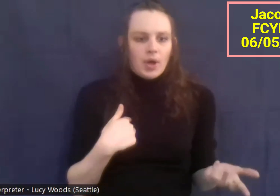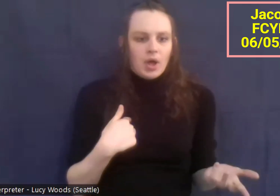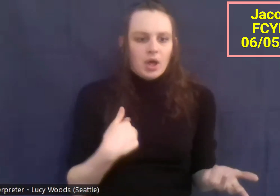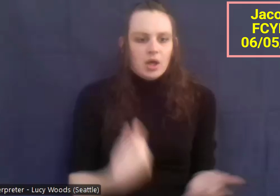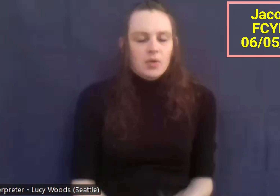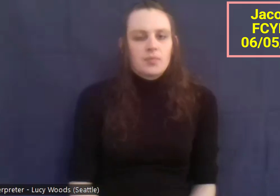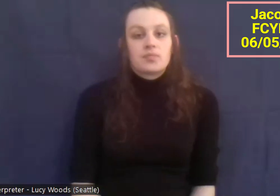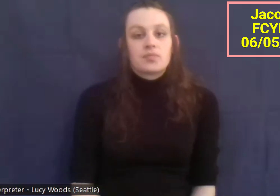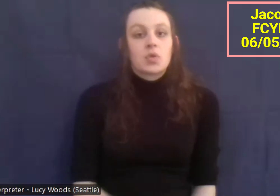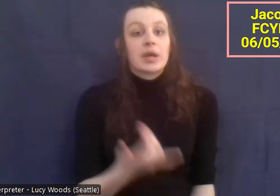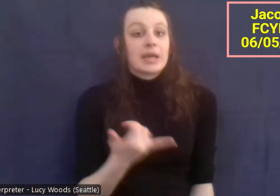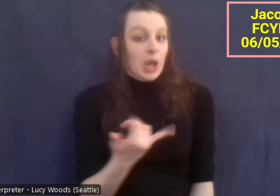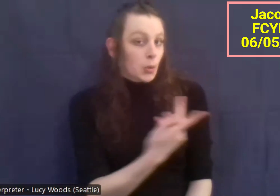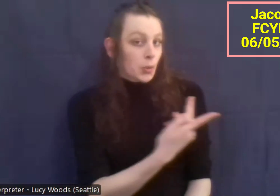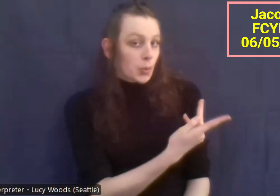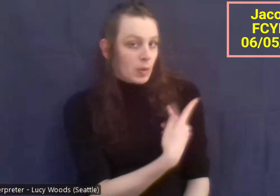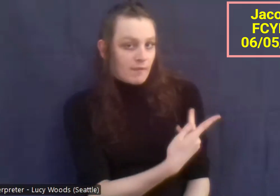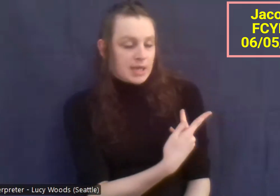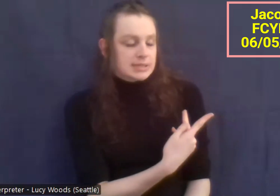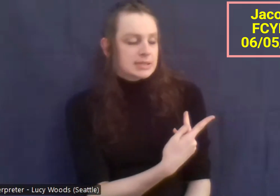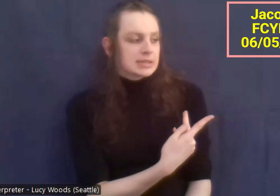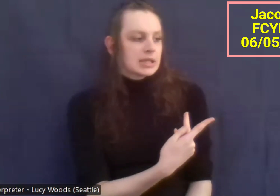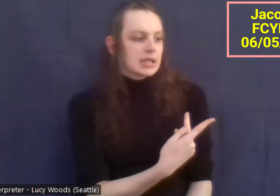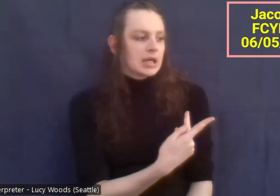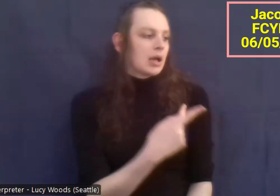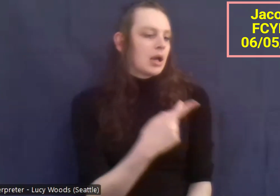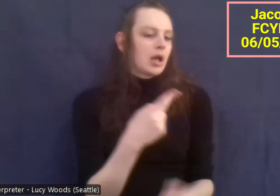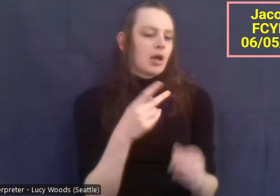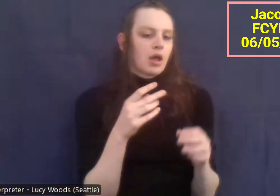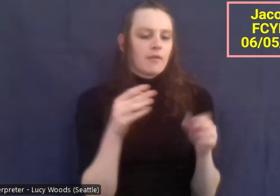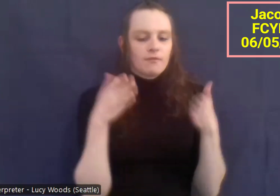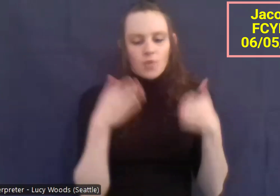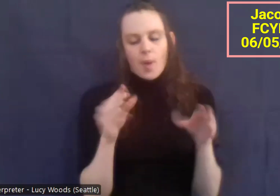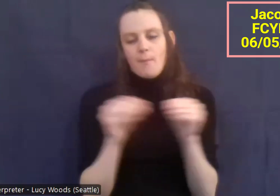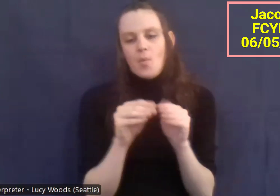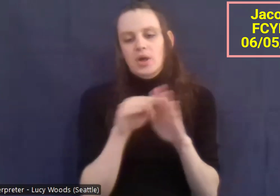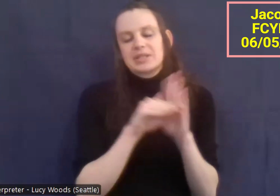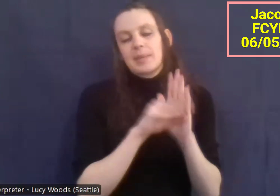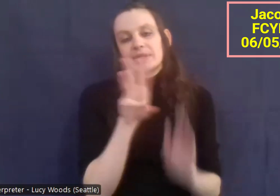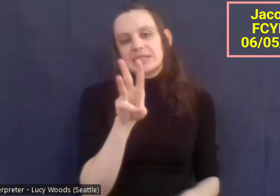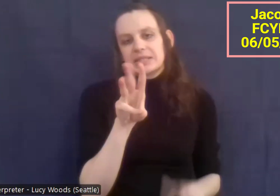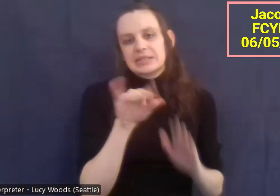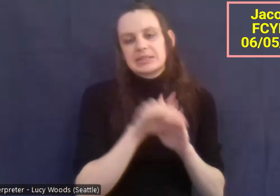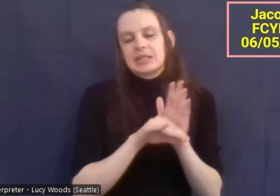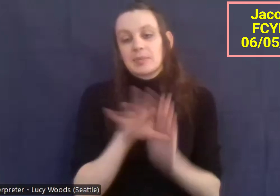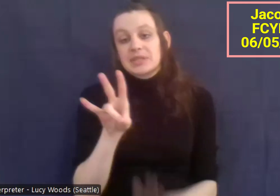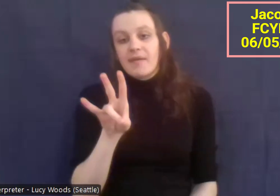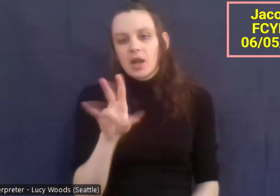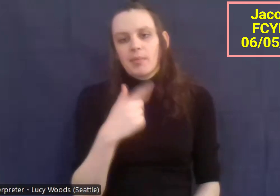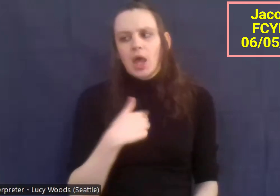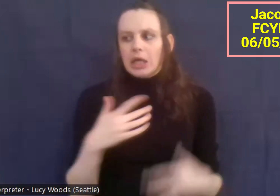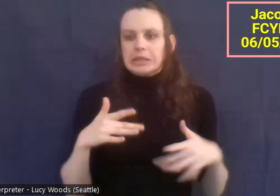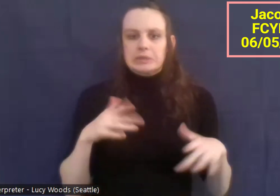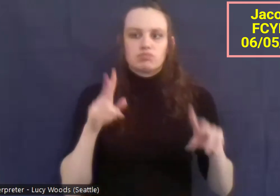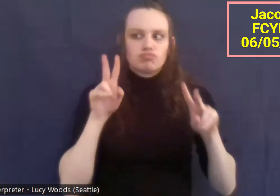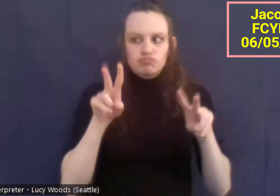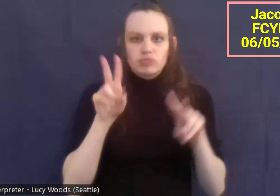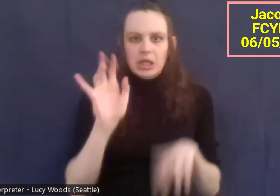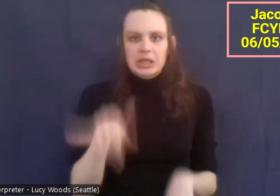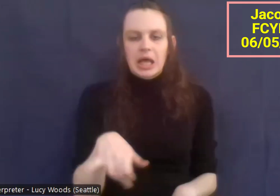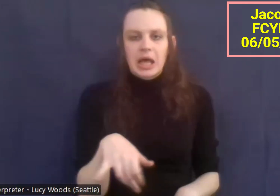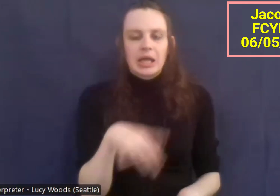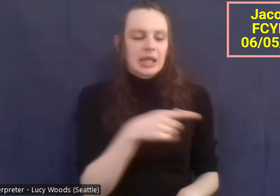are taking a deeper dive into steps 6 and 7, which I'm excited about. He's failed to give me